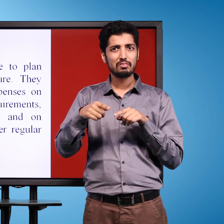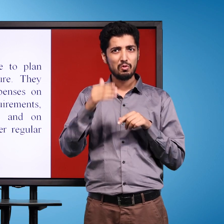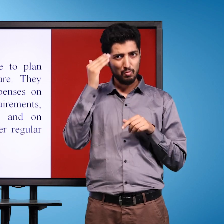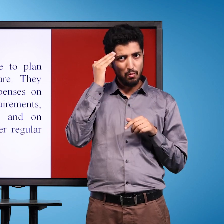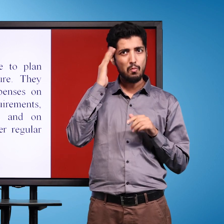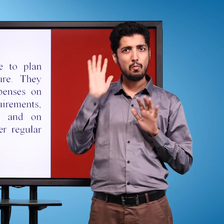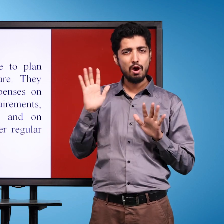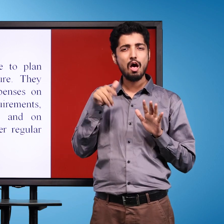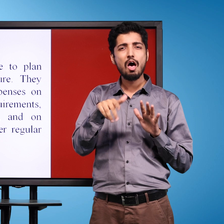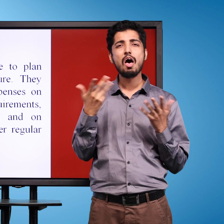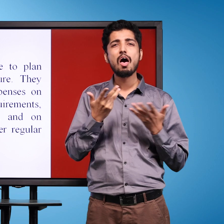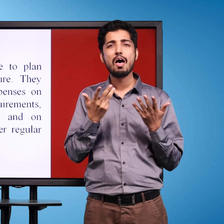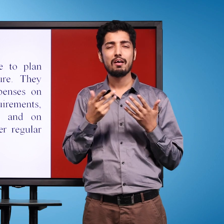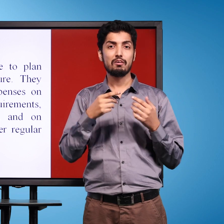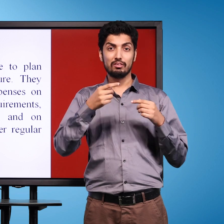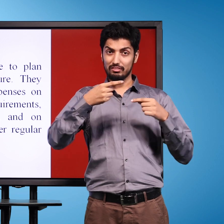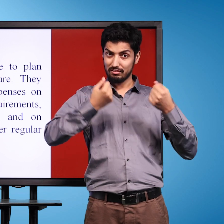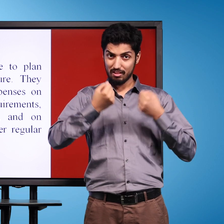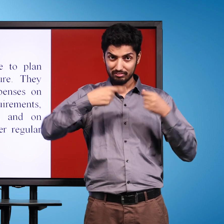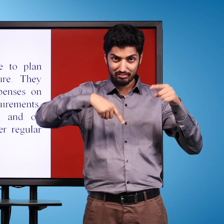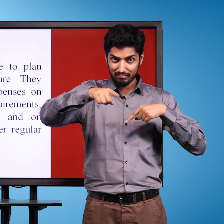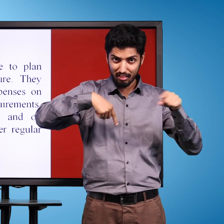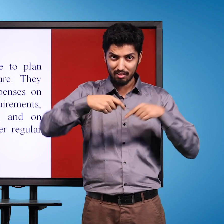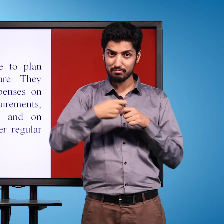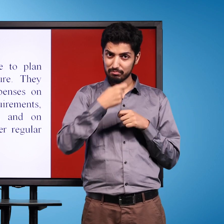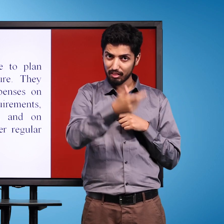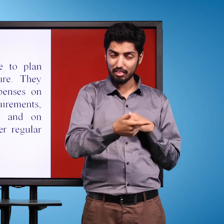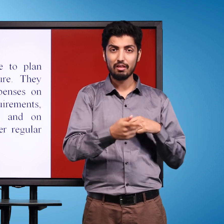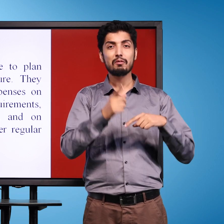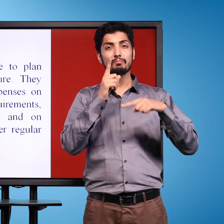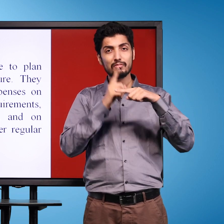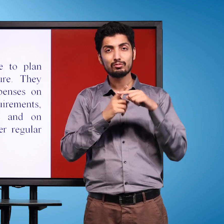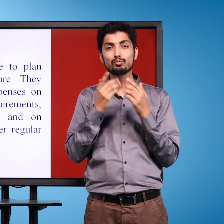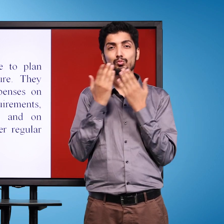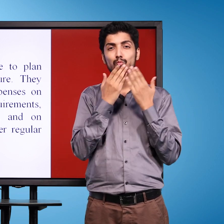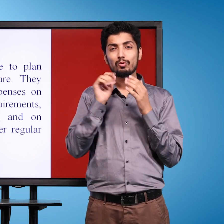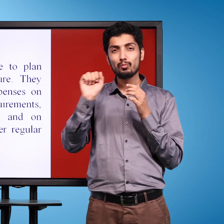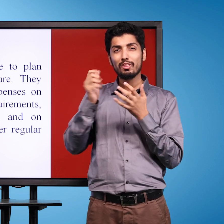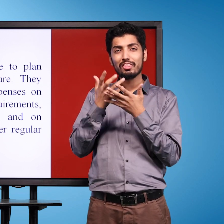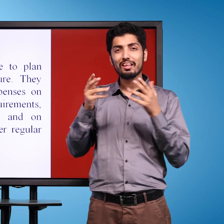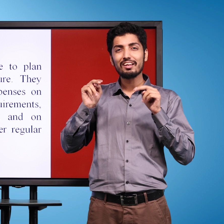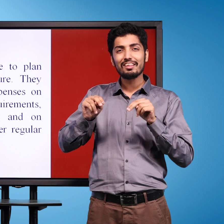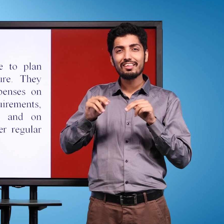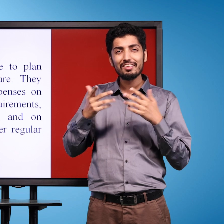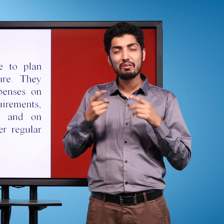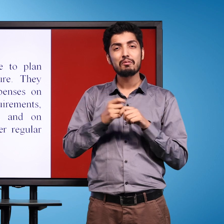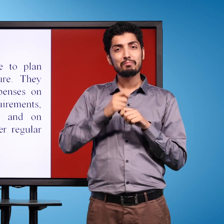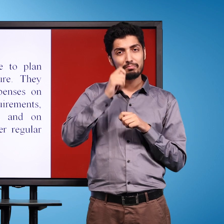They know their monthly expenses on transport, on school requirements, on groceries, on